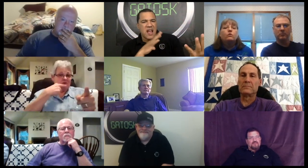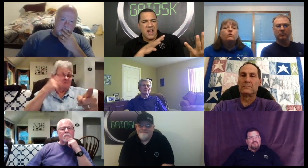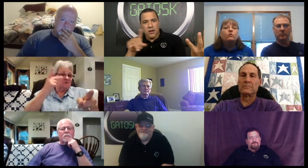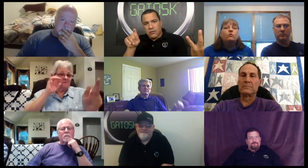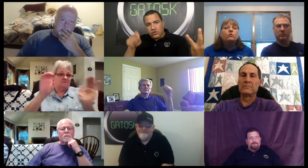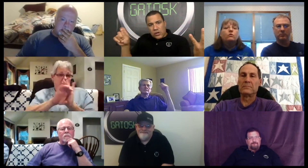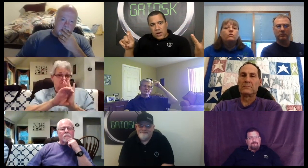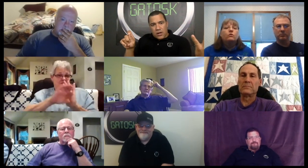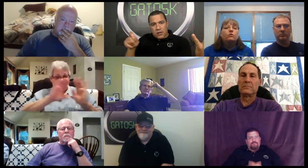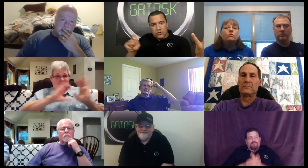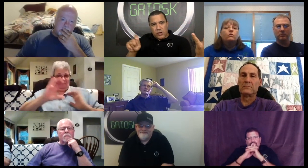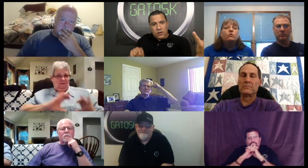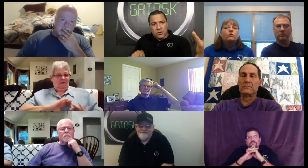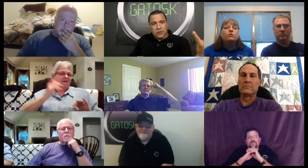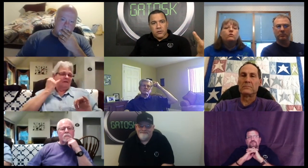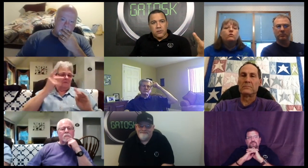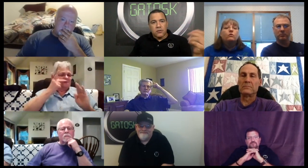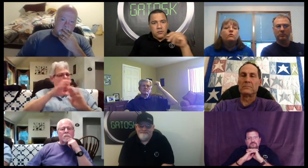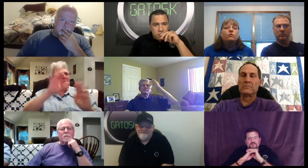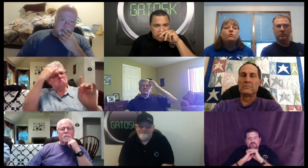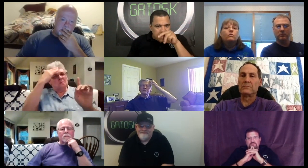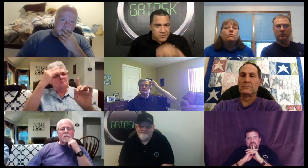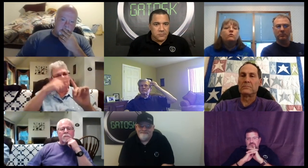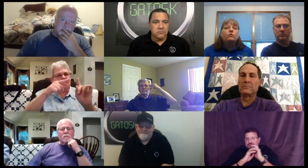nothing. You could just check mark on what colors you want.